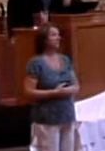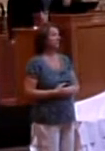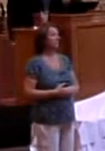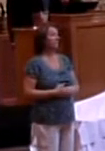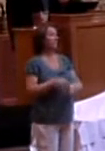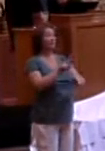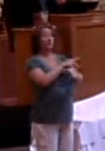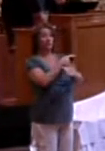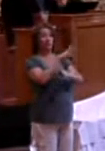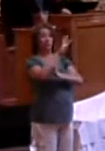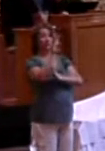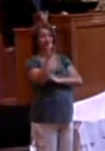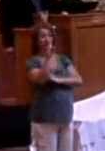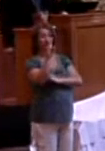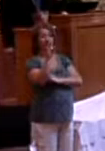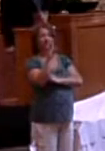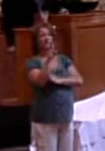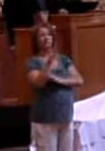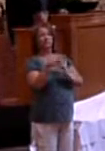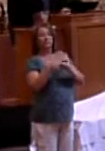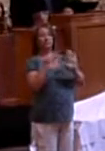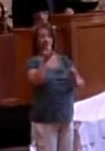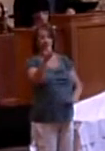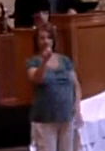Psalm 46 and 1.